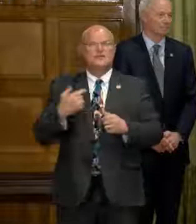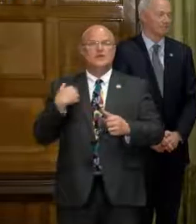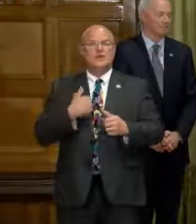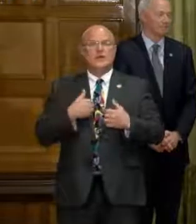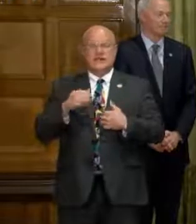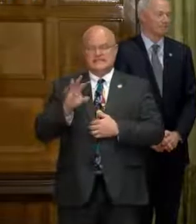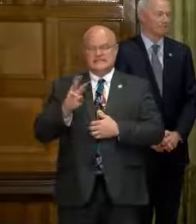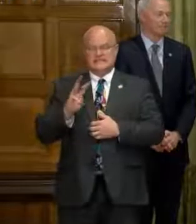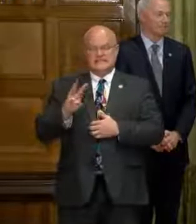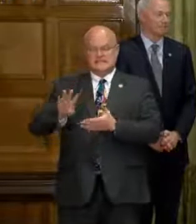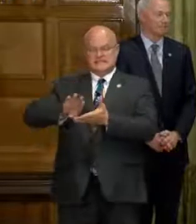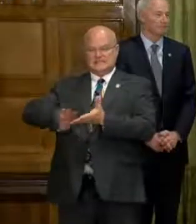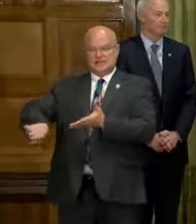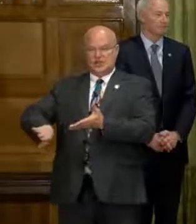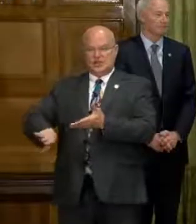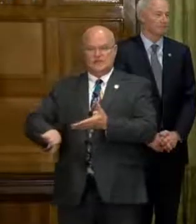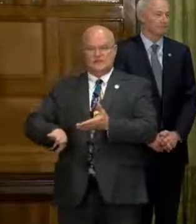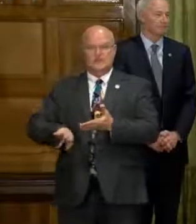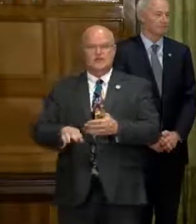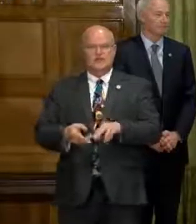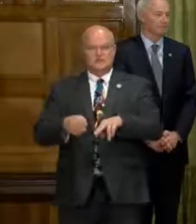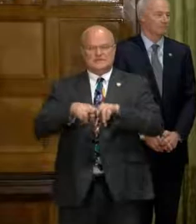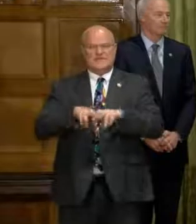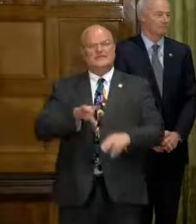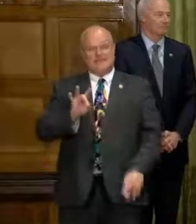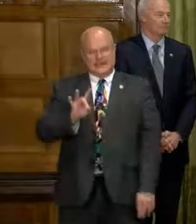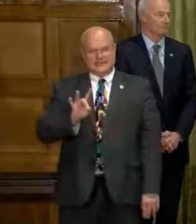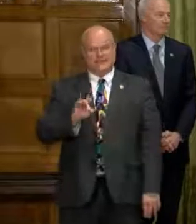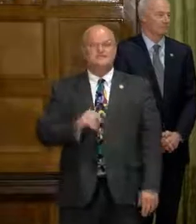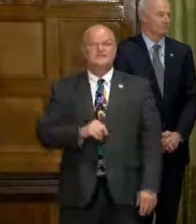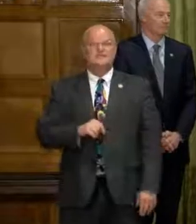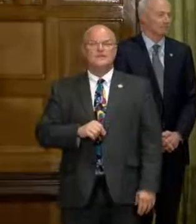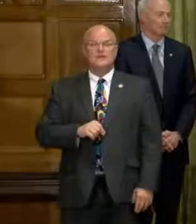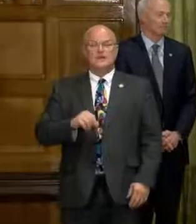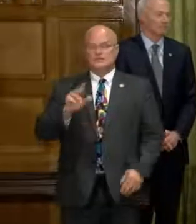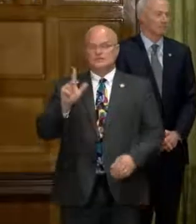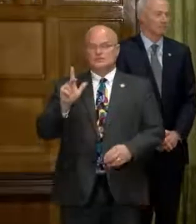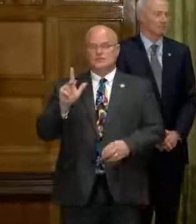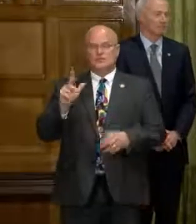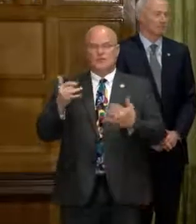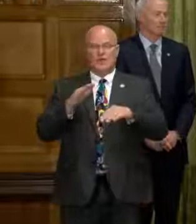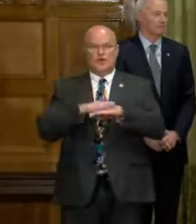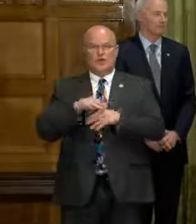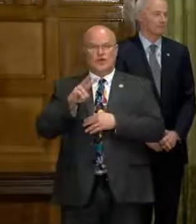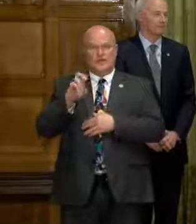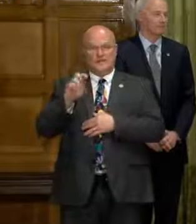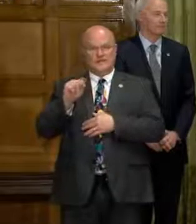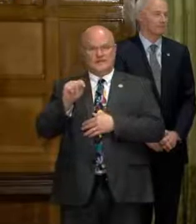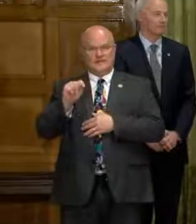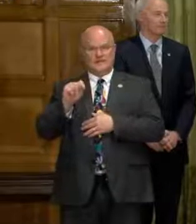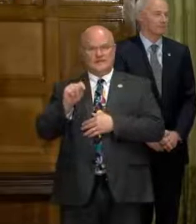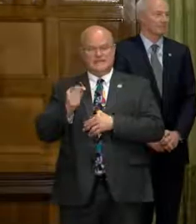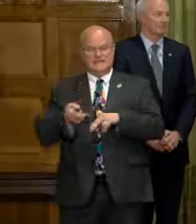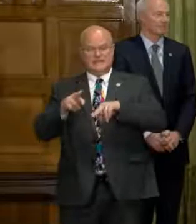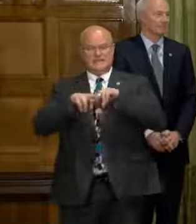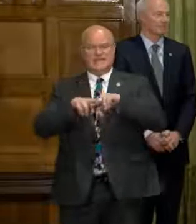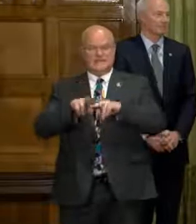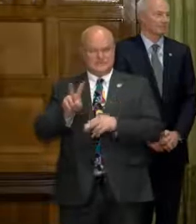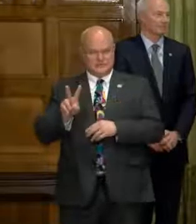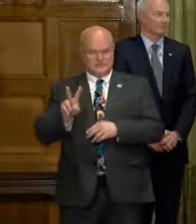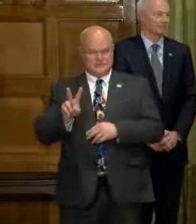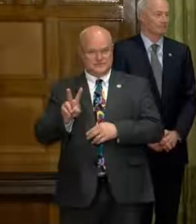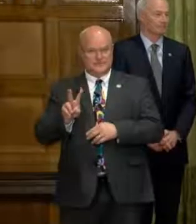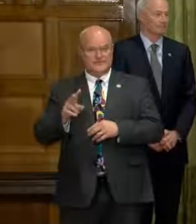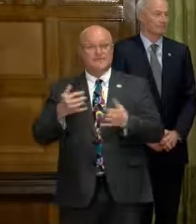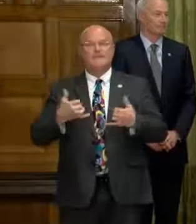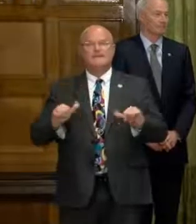we had 6 discharged, so we had a net gain of 8. We have 23 currently on a ventilator, which is 2 more than yesterday.